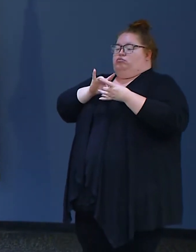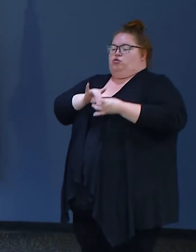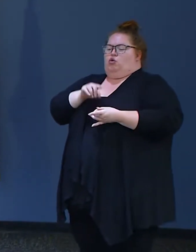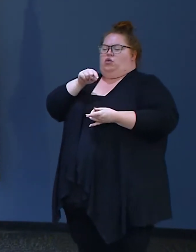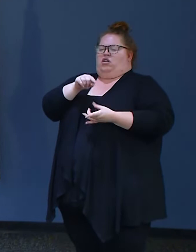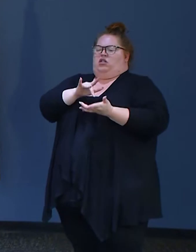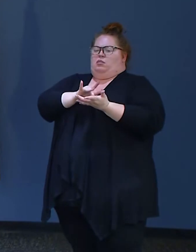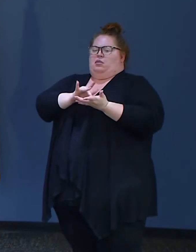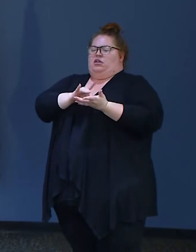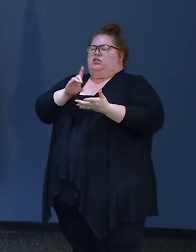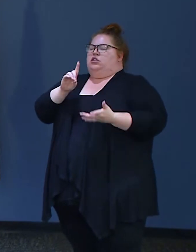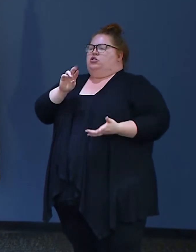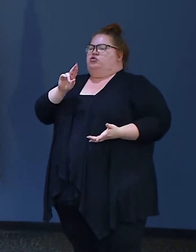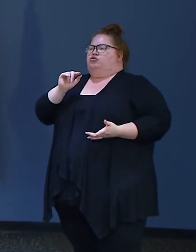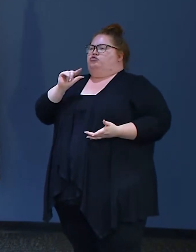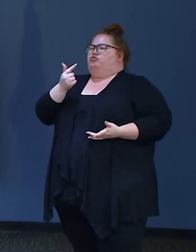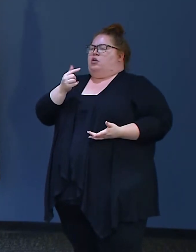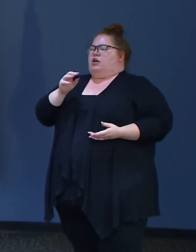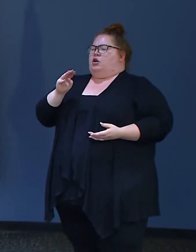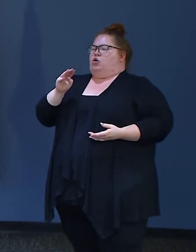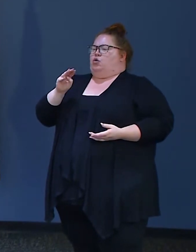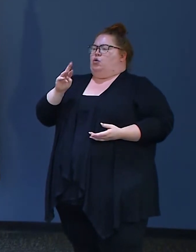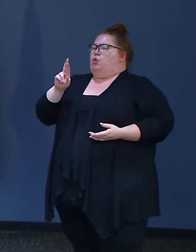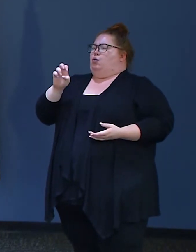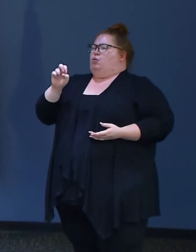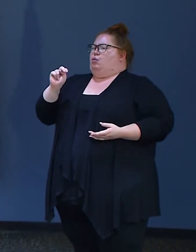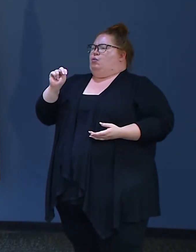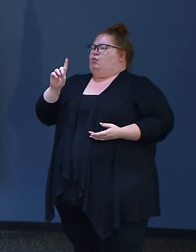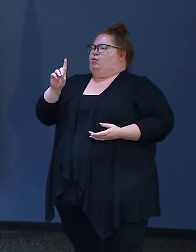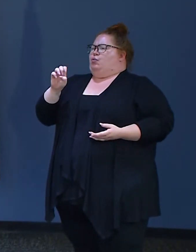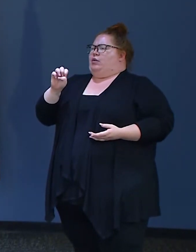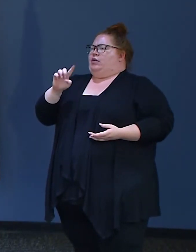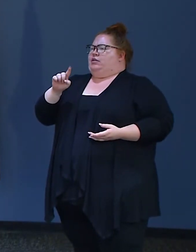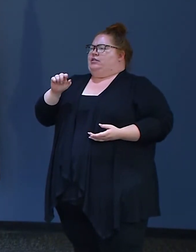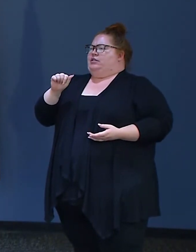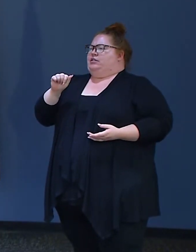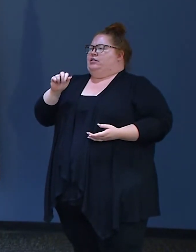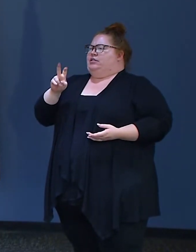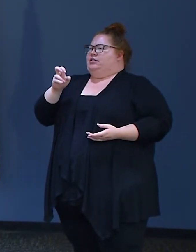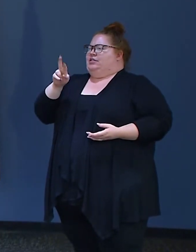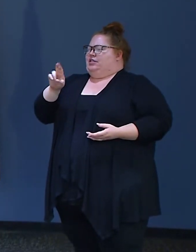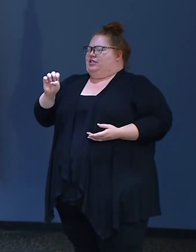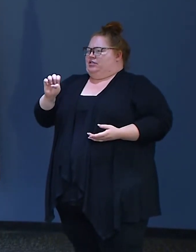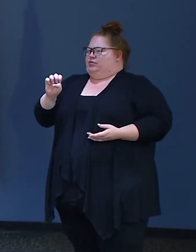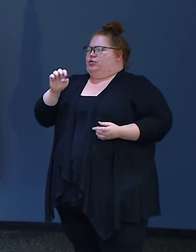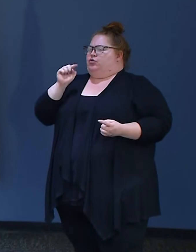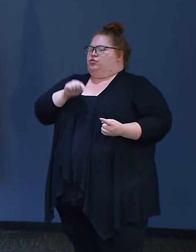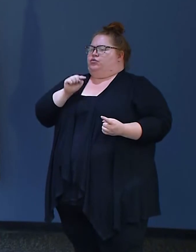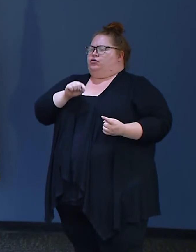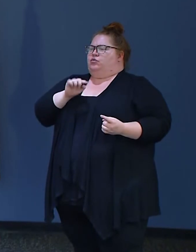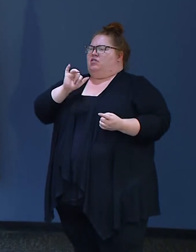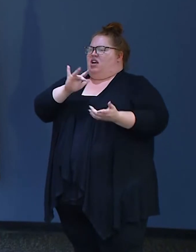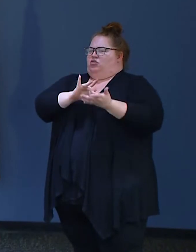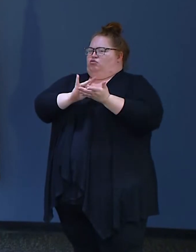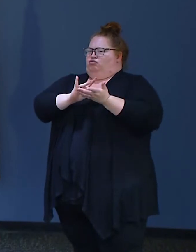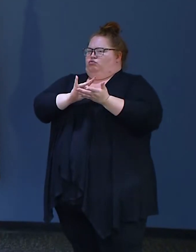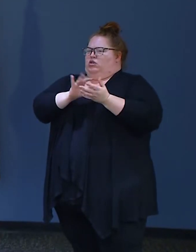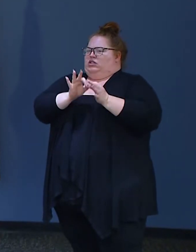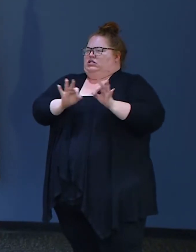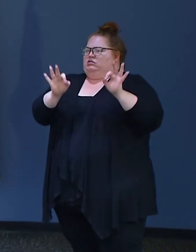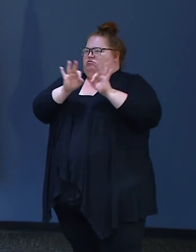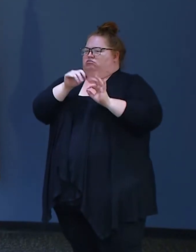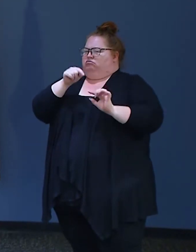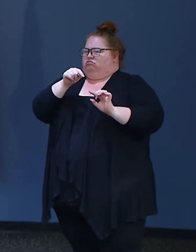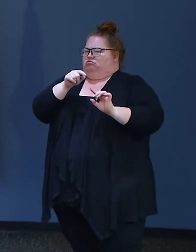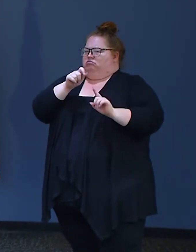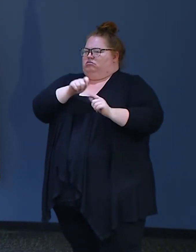have asked about, remdesivir, and he has announced that there is new evidence that suggests that this viral